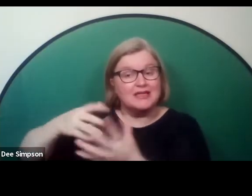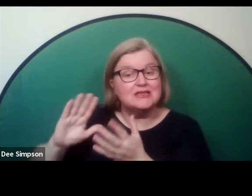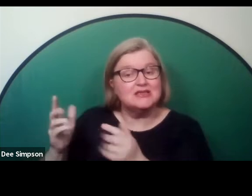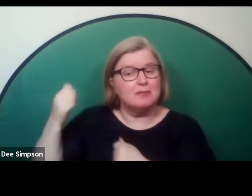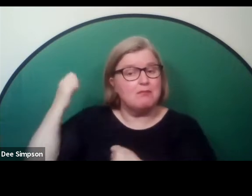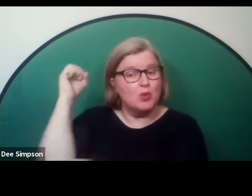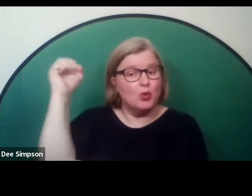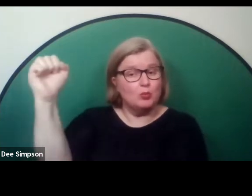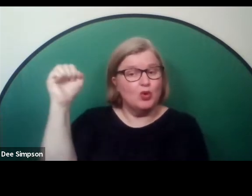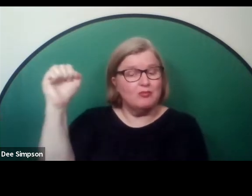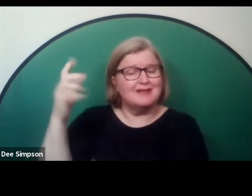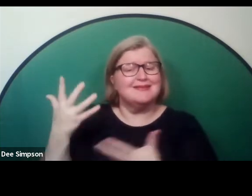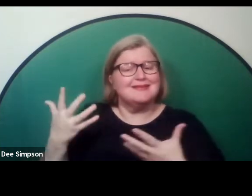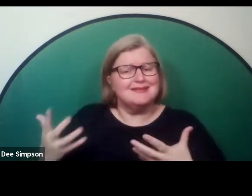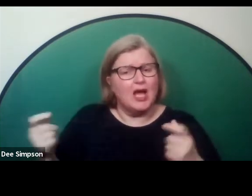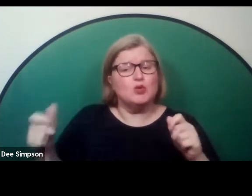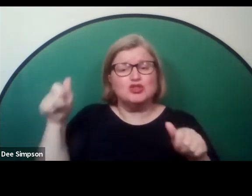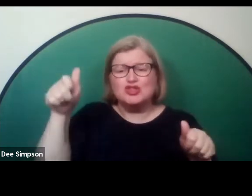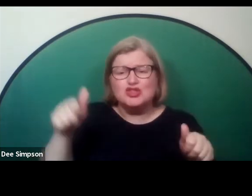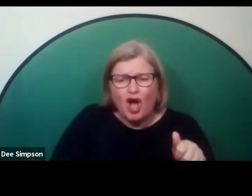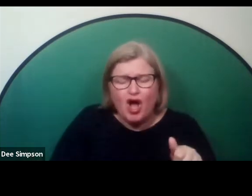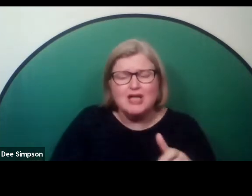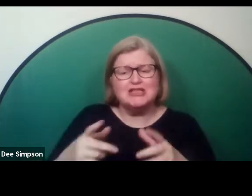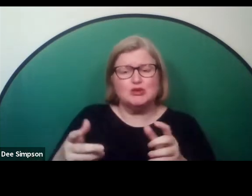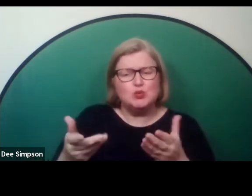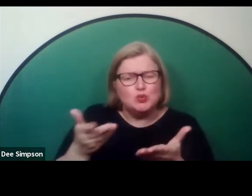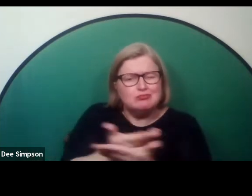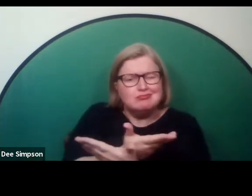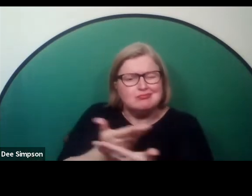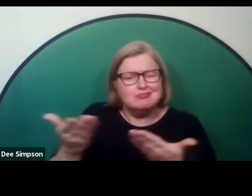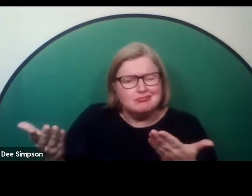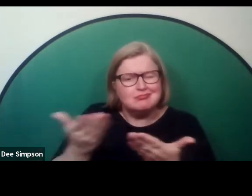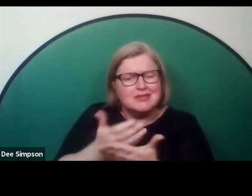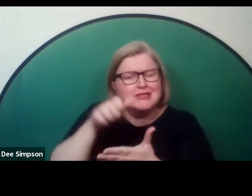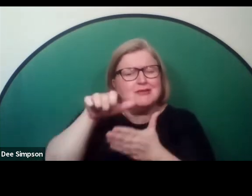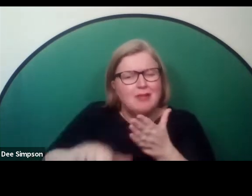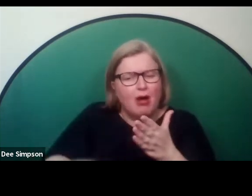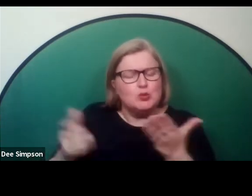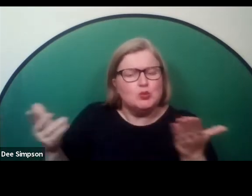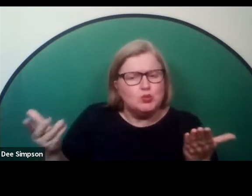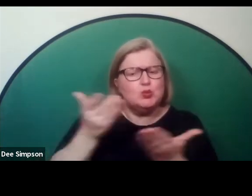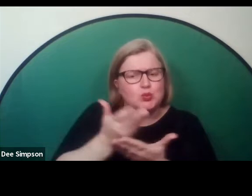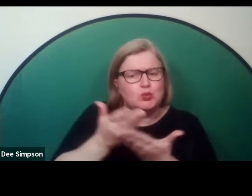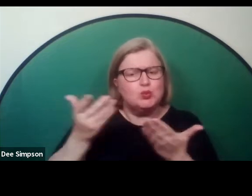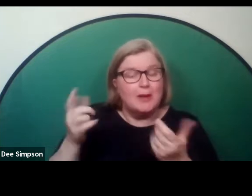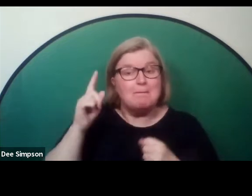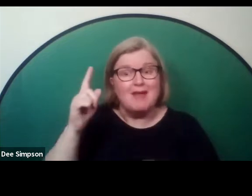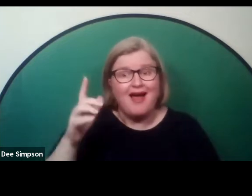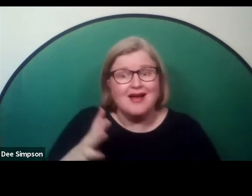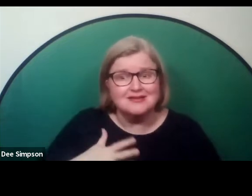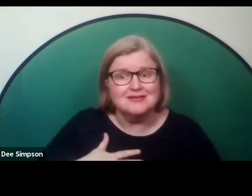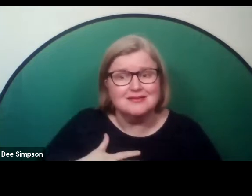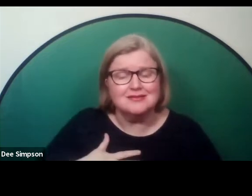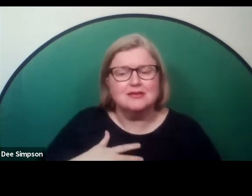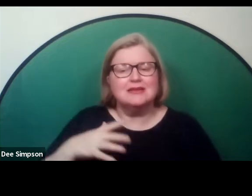Grants Foundation, Ford Foundation, etc., are starting to address this. Can we go back? But